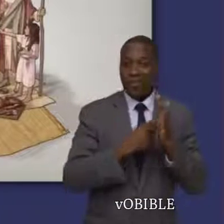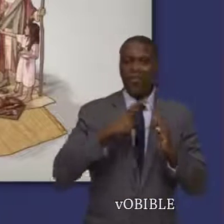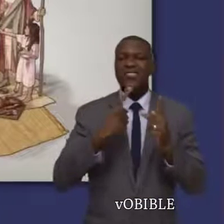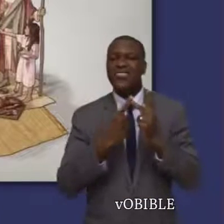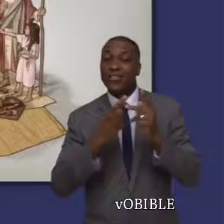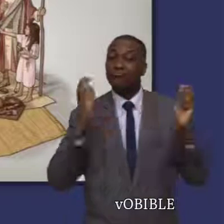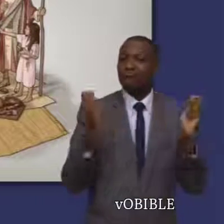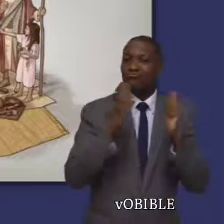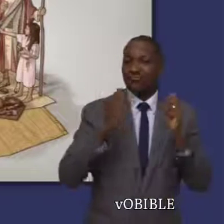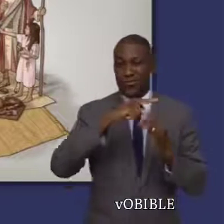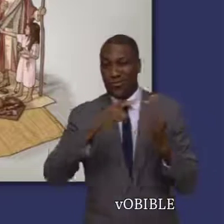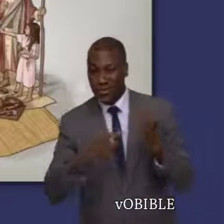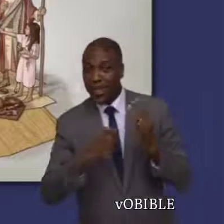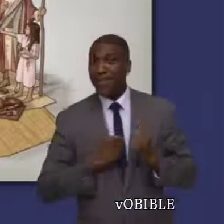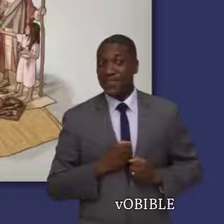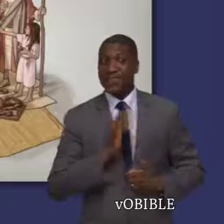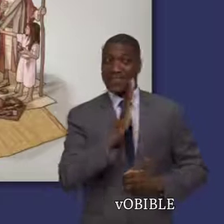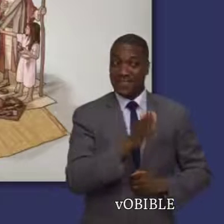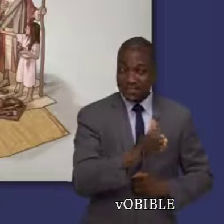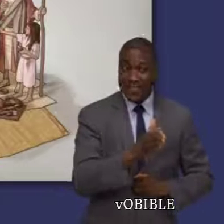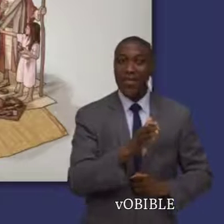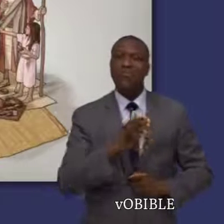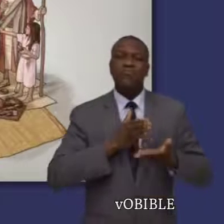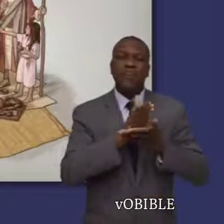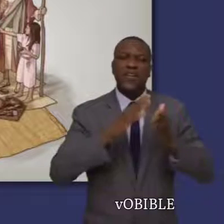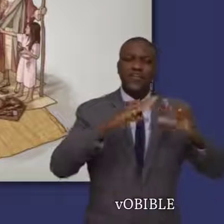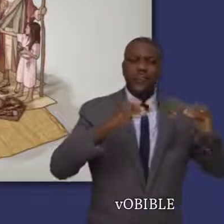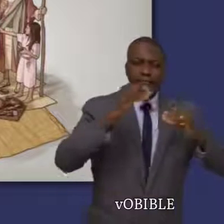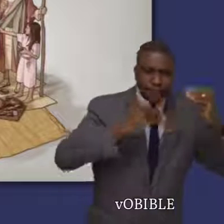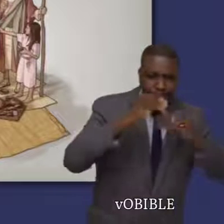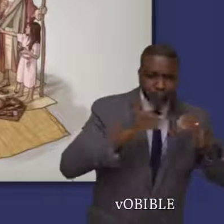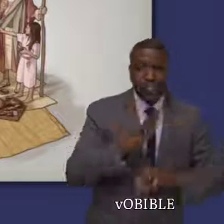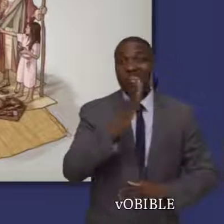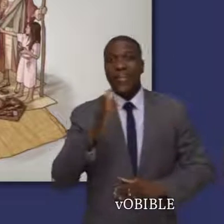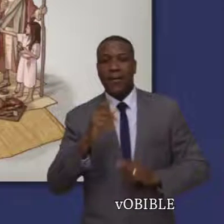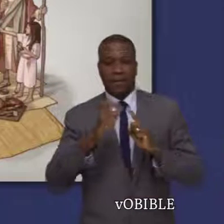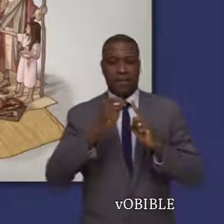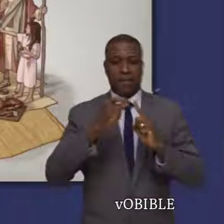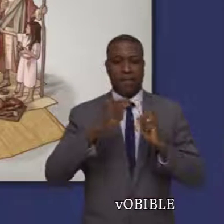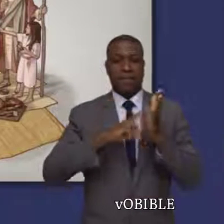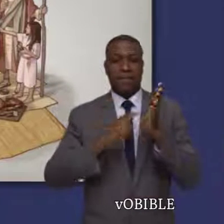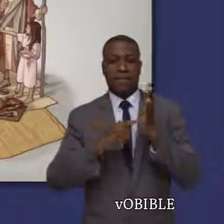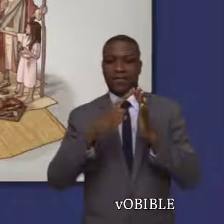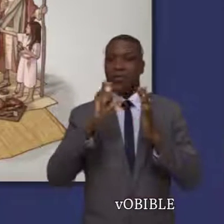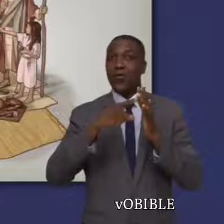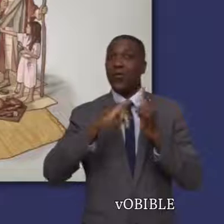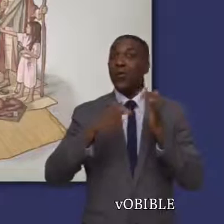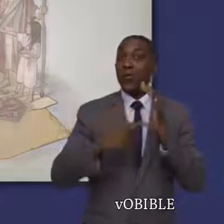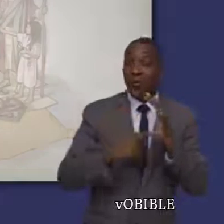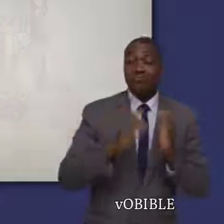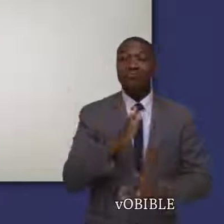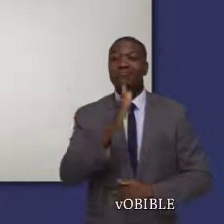the three great festivals: the Festival of Unleavened Bread, the Festival of Weeks, and the Festival of Booths.